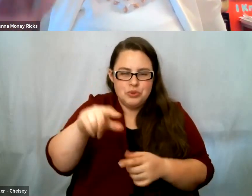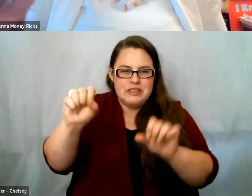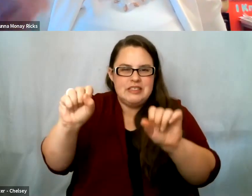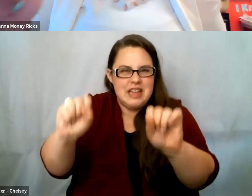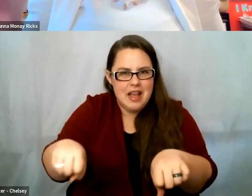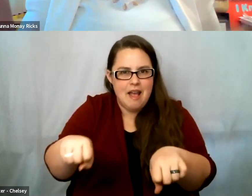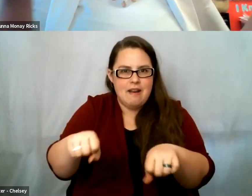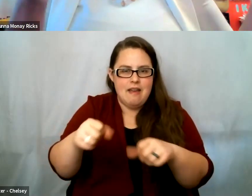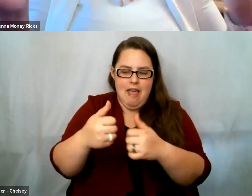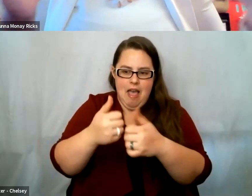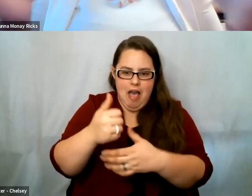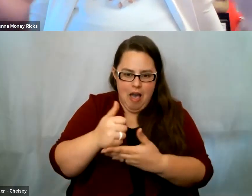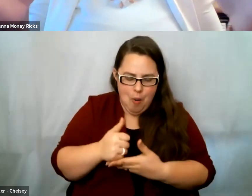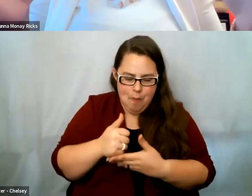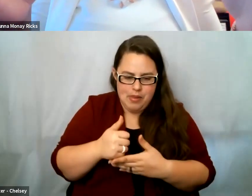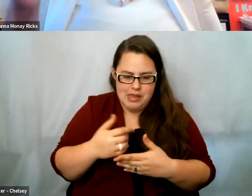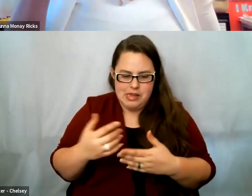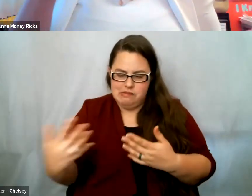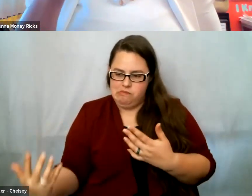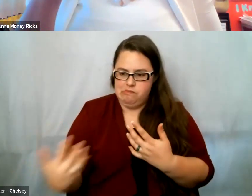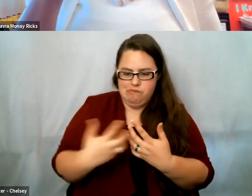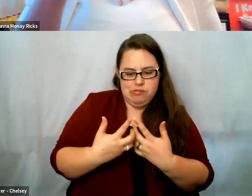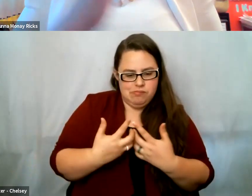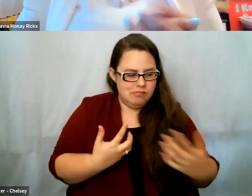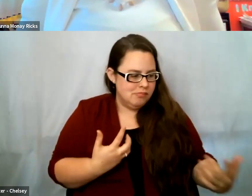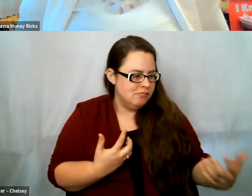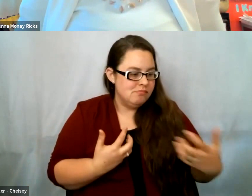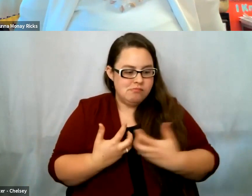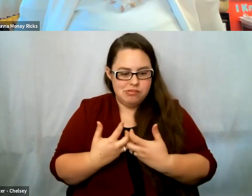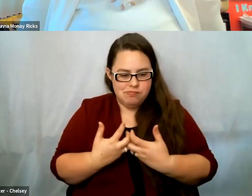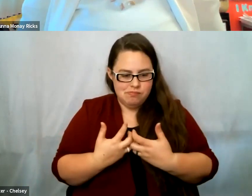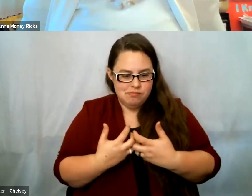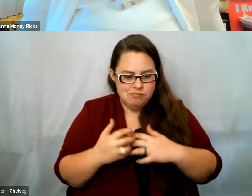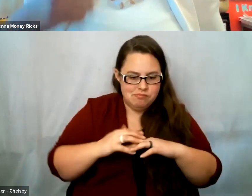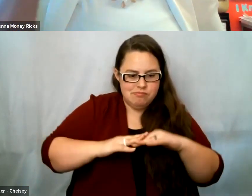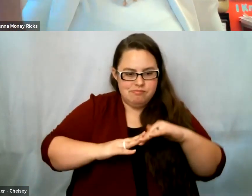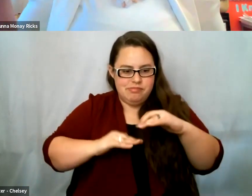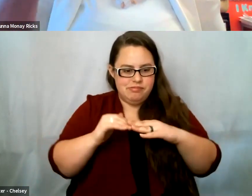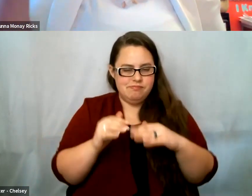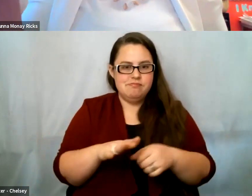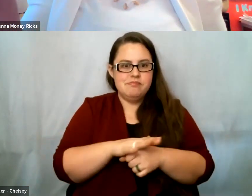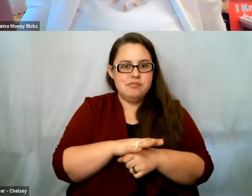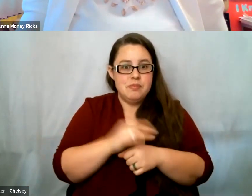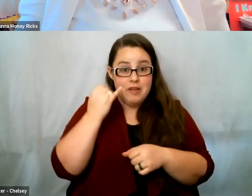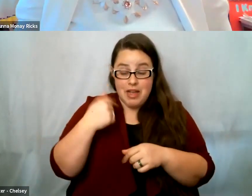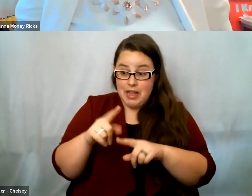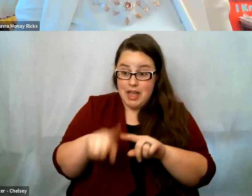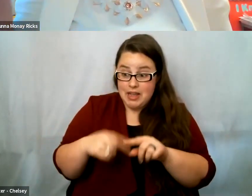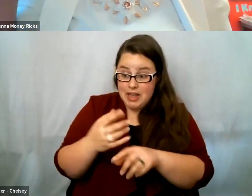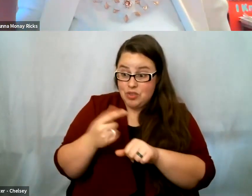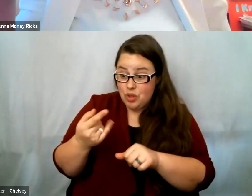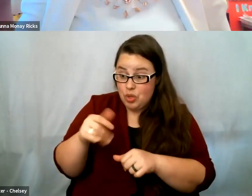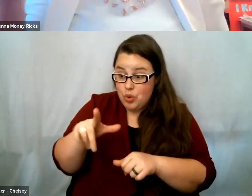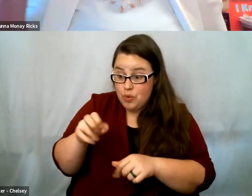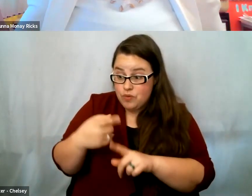me put myself and put the pieces together. And if I can't get the glue from you, I'm going to get it from somewhere